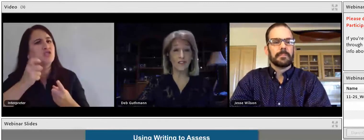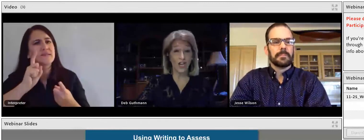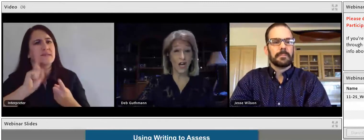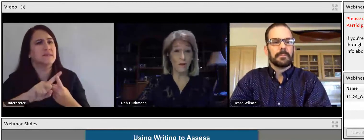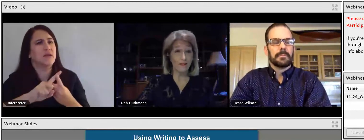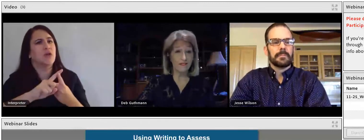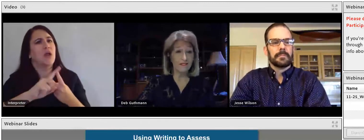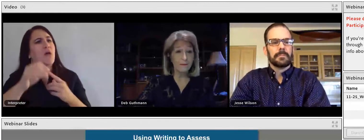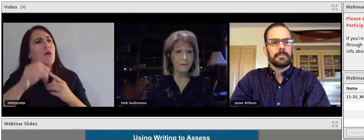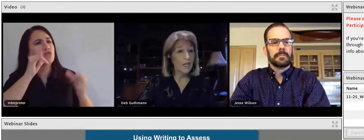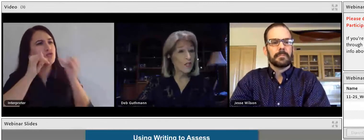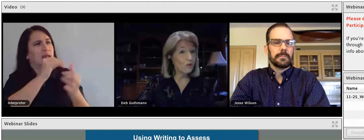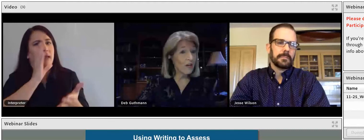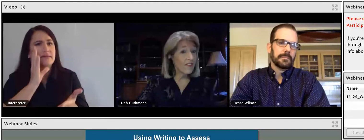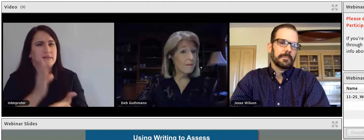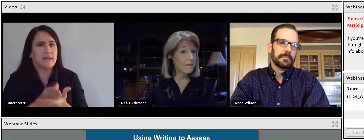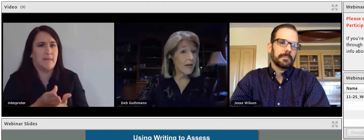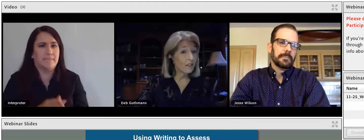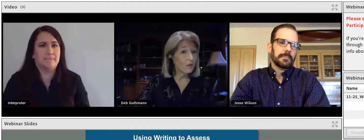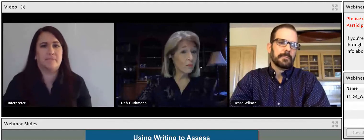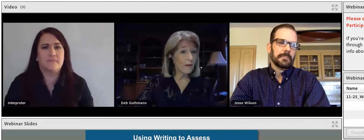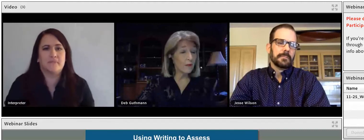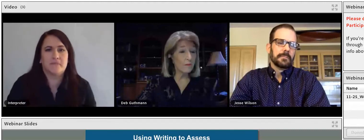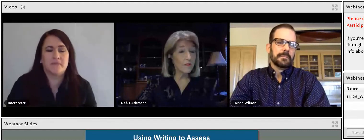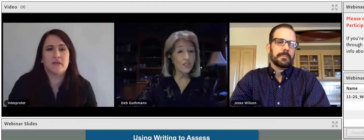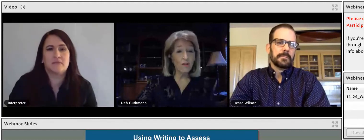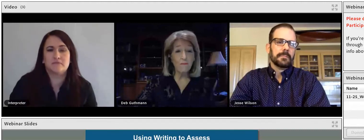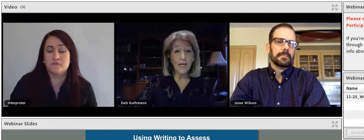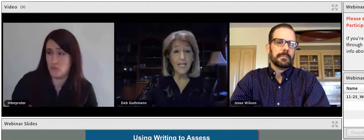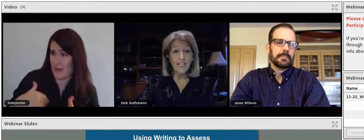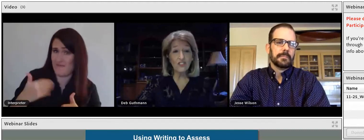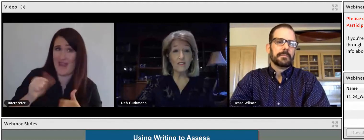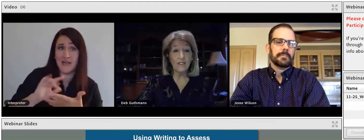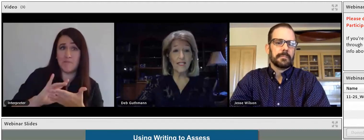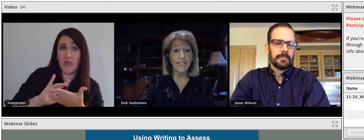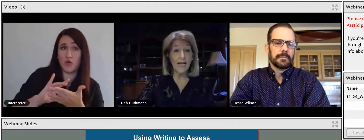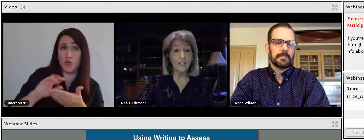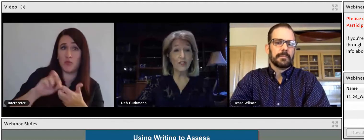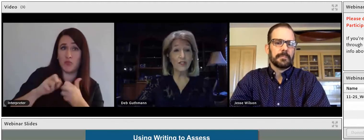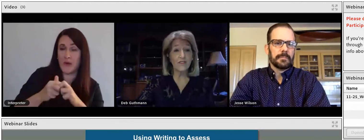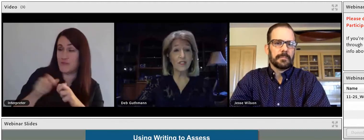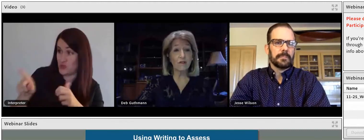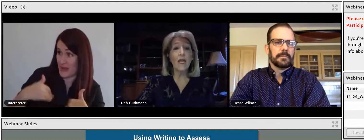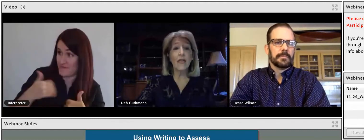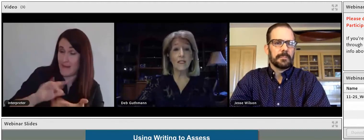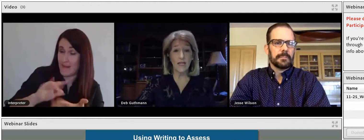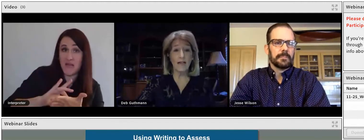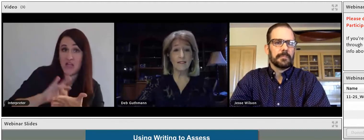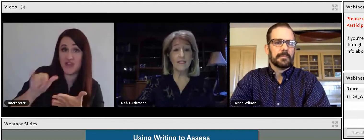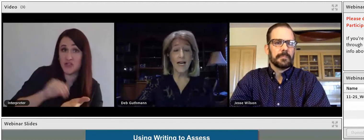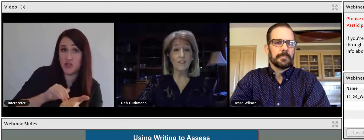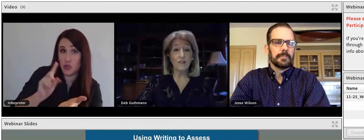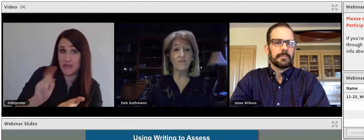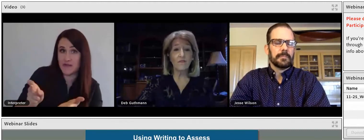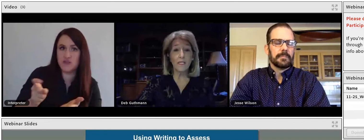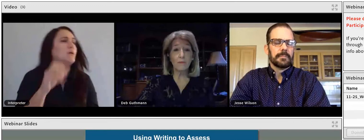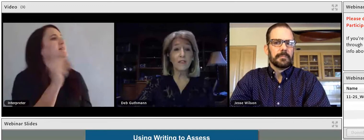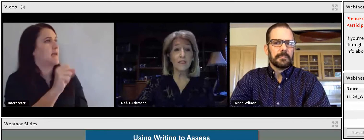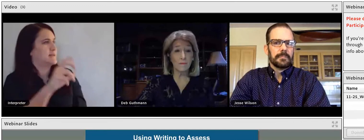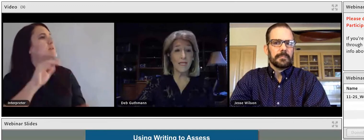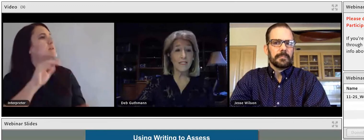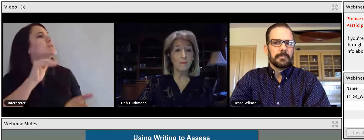drinking and stopped. Do you have any medical problems? Do you have medications that a doctor gives you? Yes, doctor